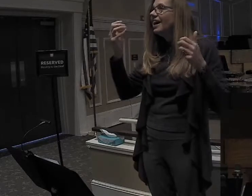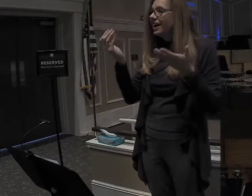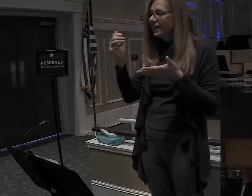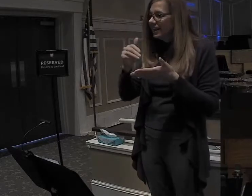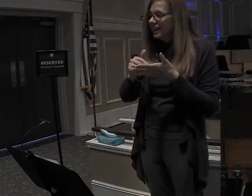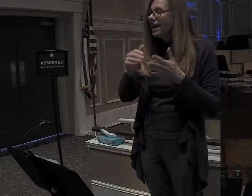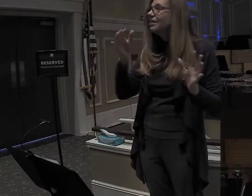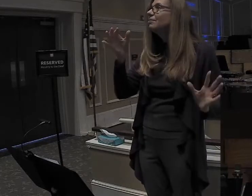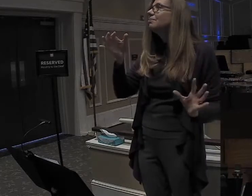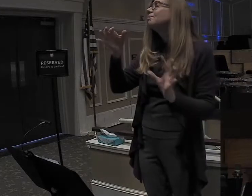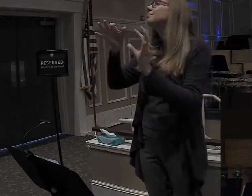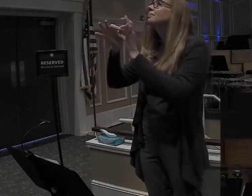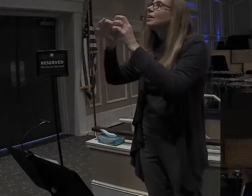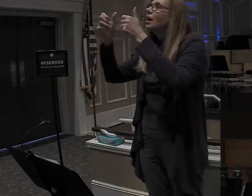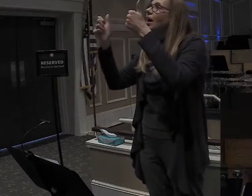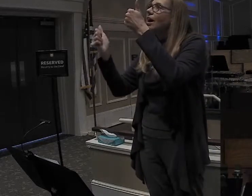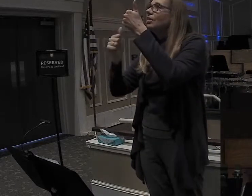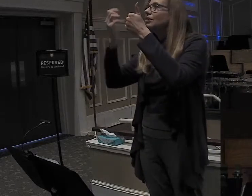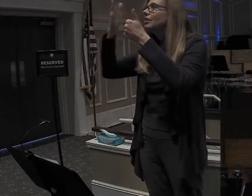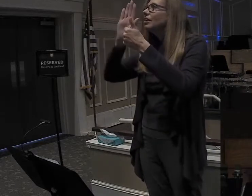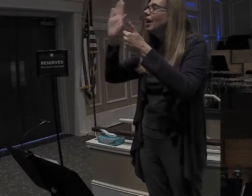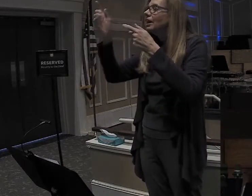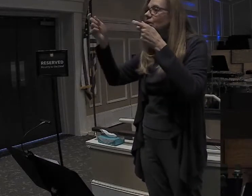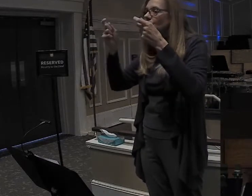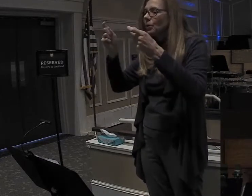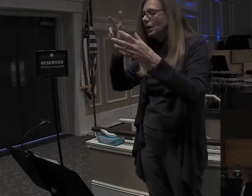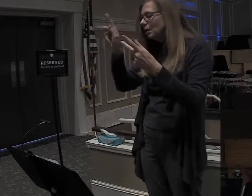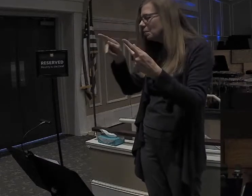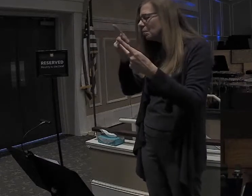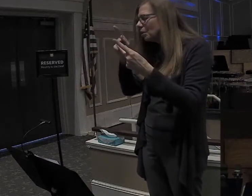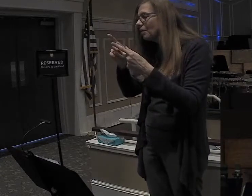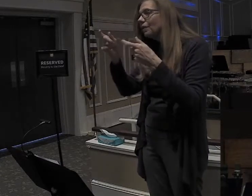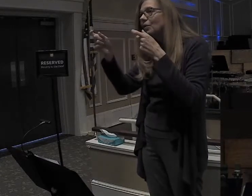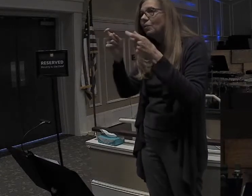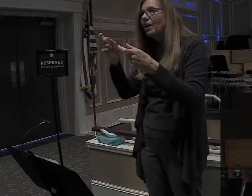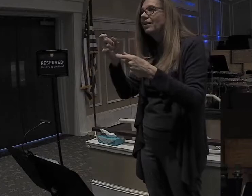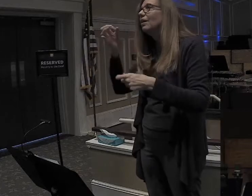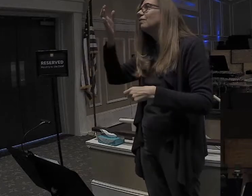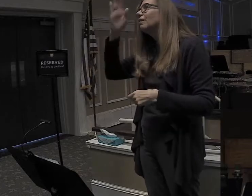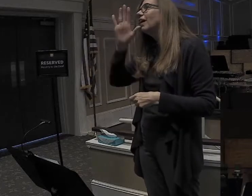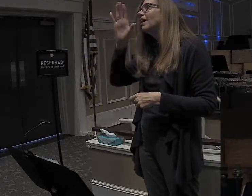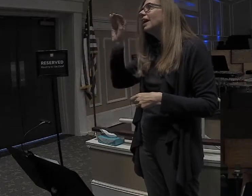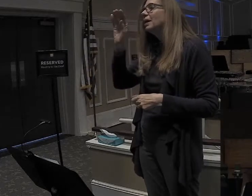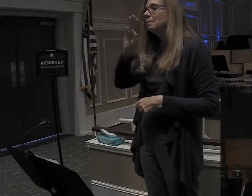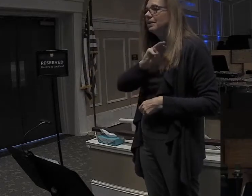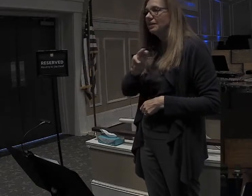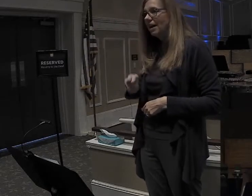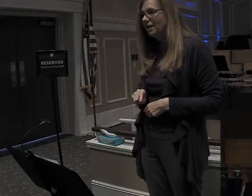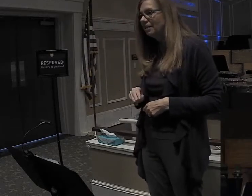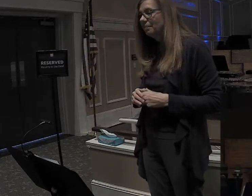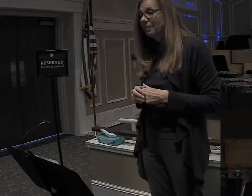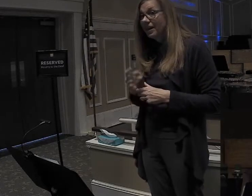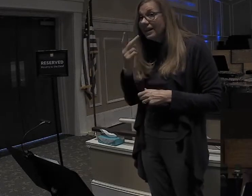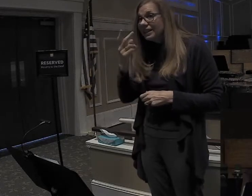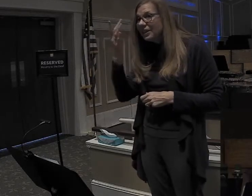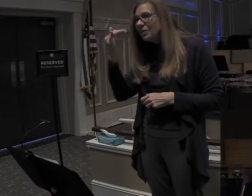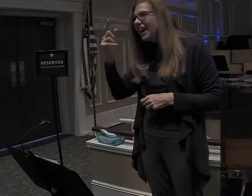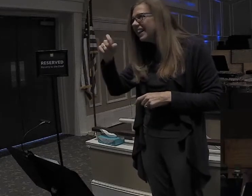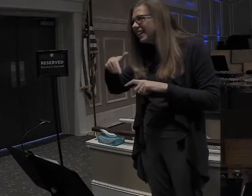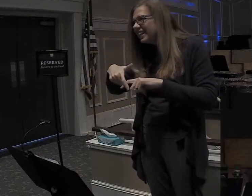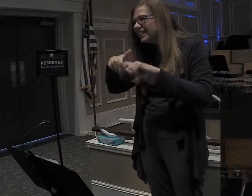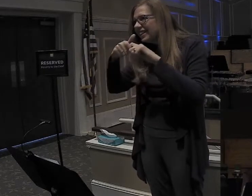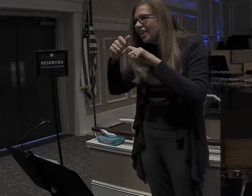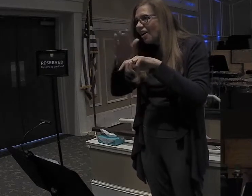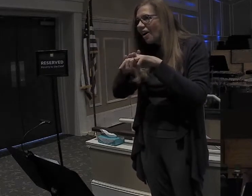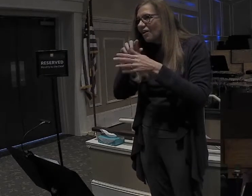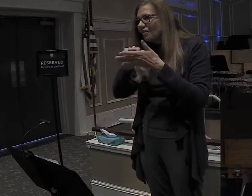the perfect reign of God and His Messiah. You see why we had to stop there?